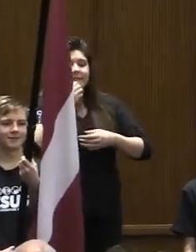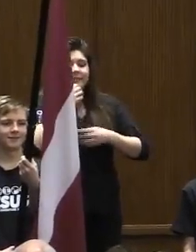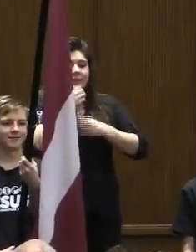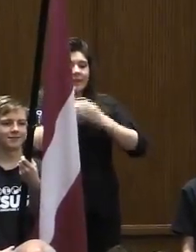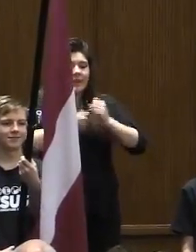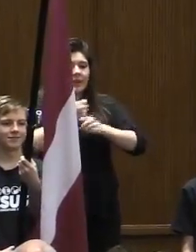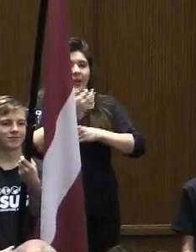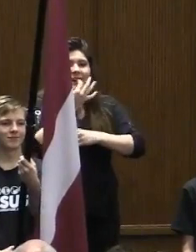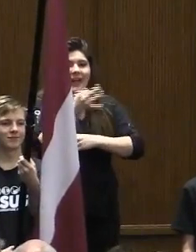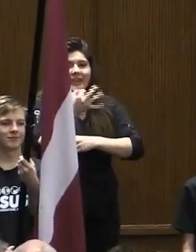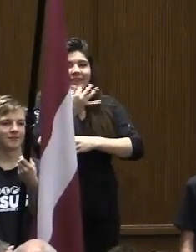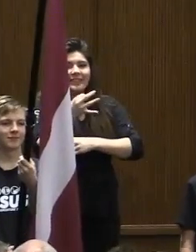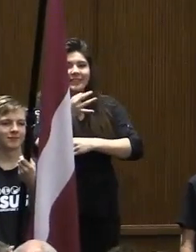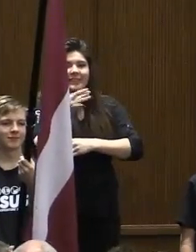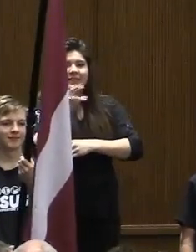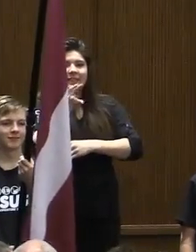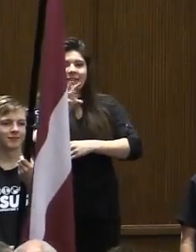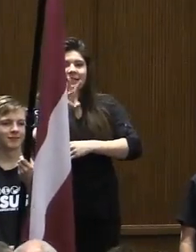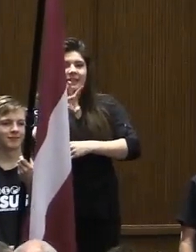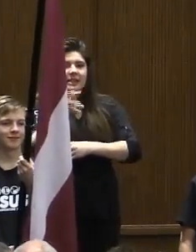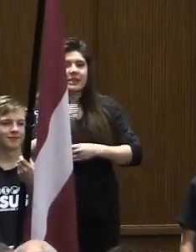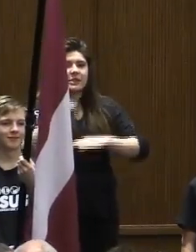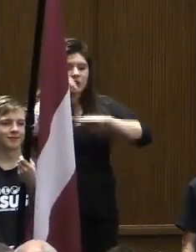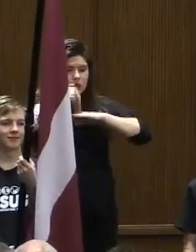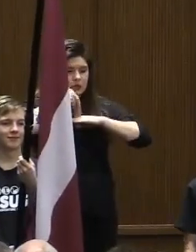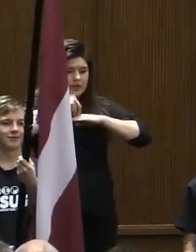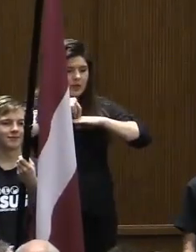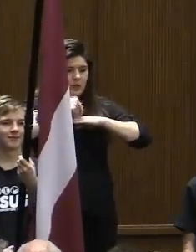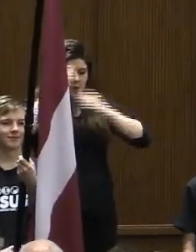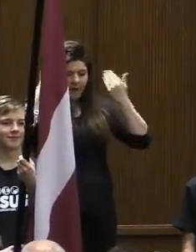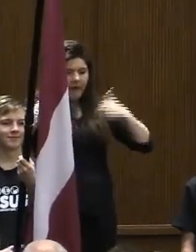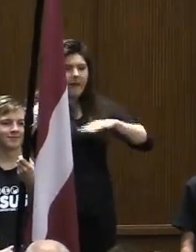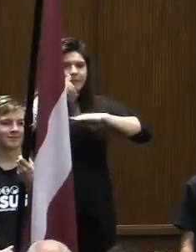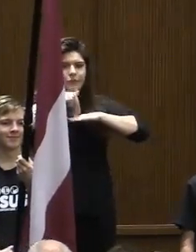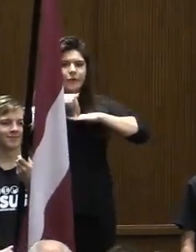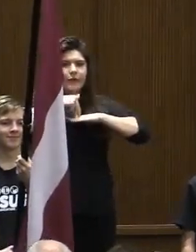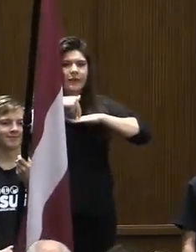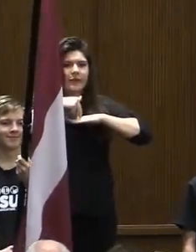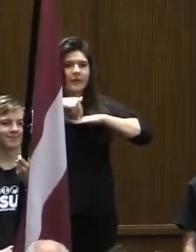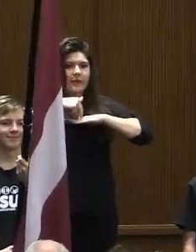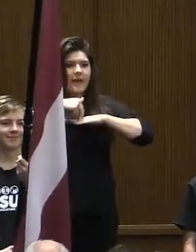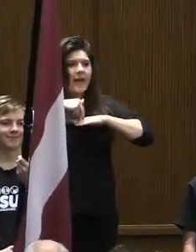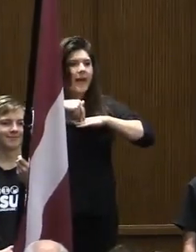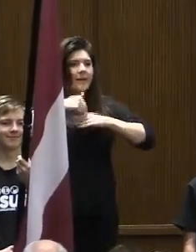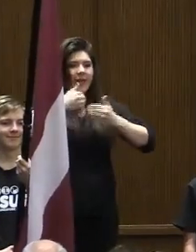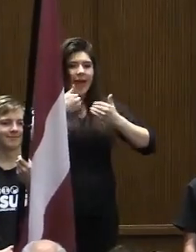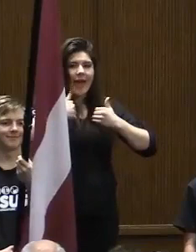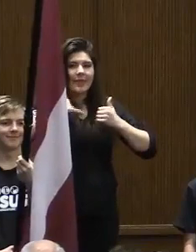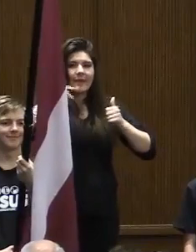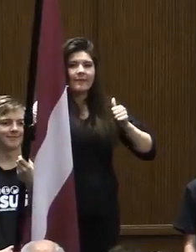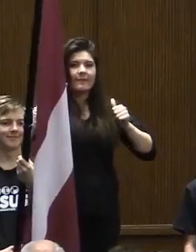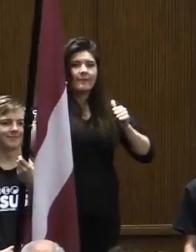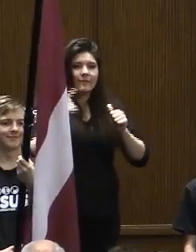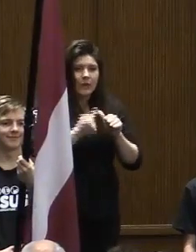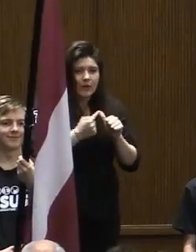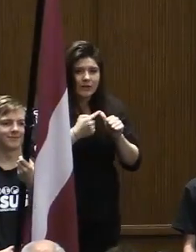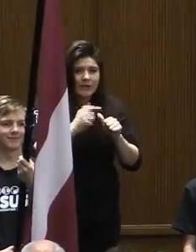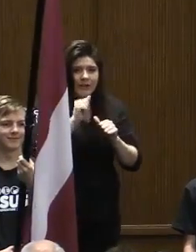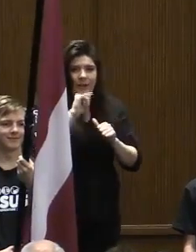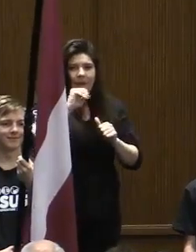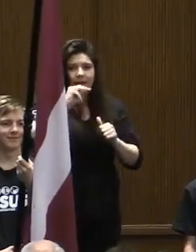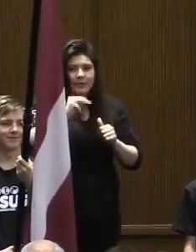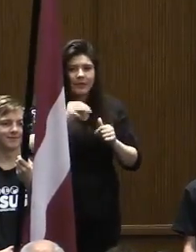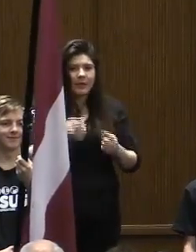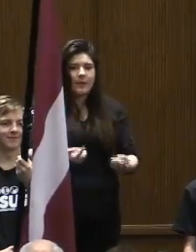1976, he stood right here where I am right now. And the very first AIM team had just come back from